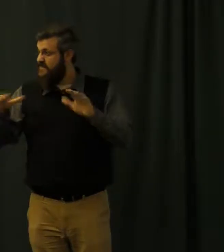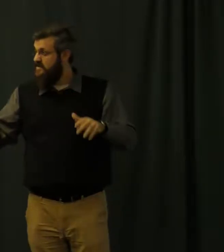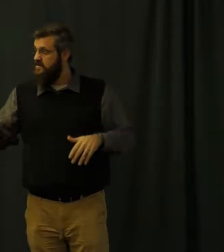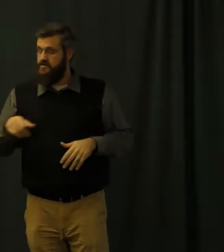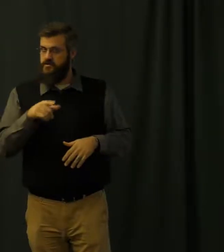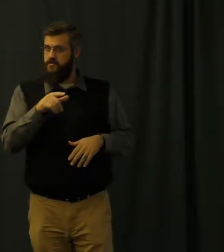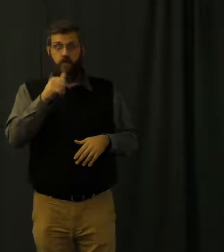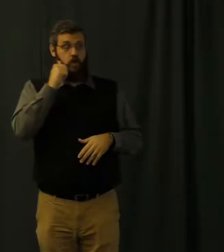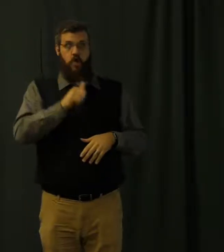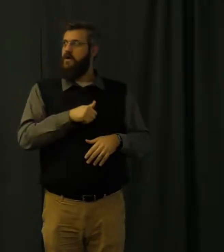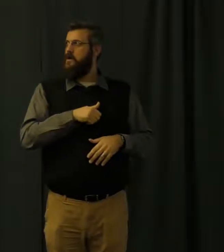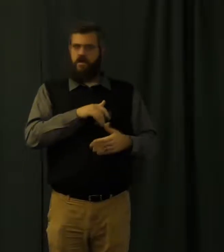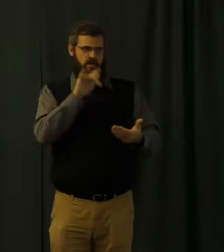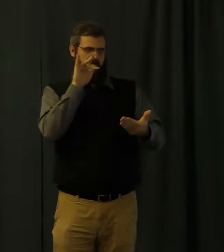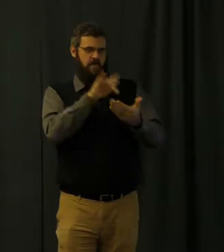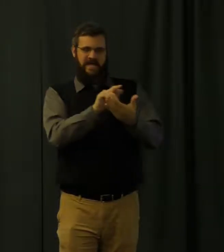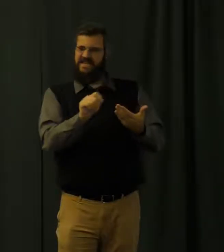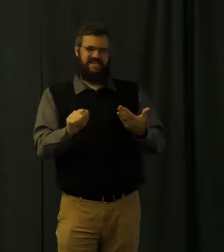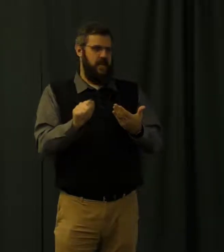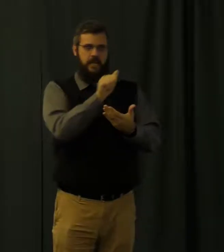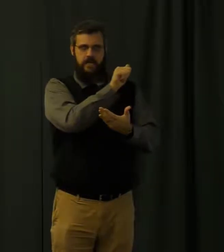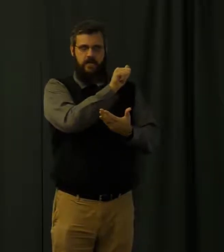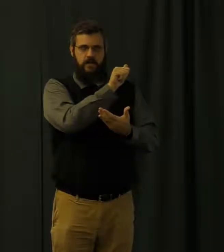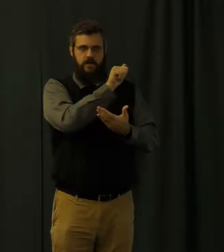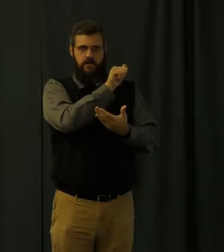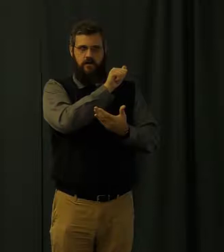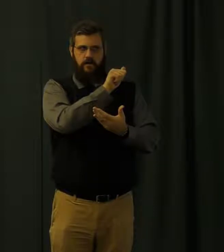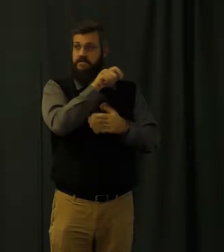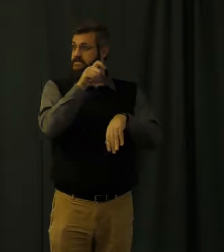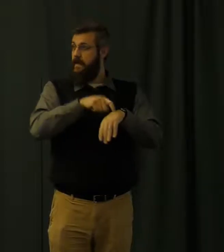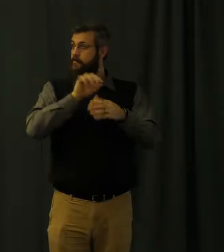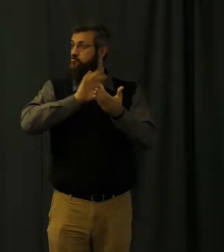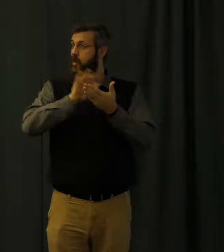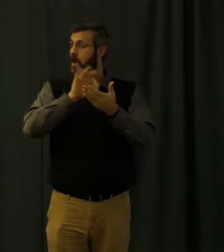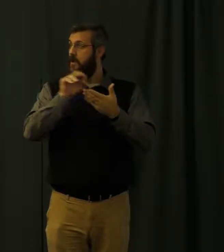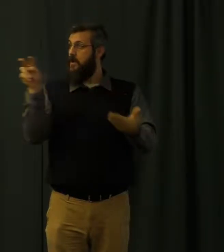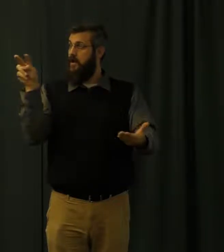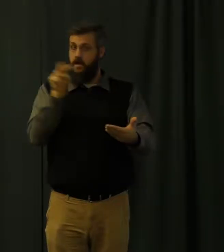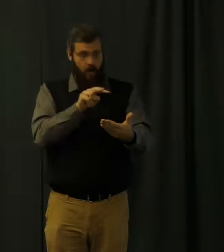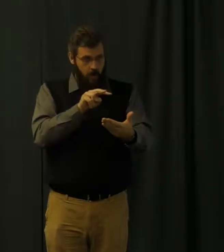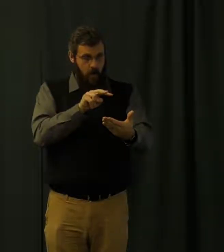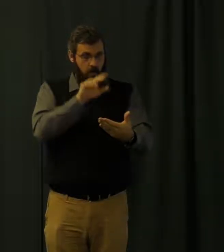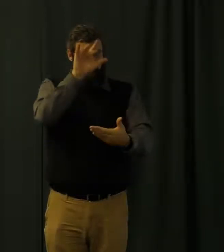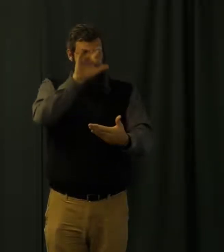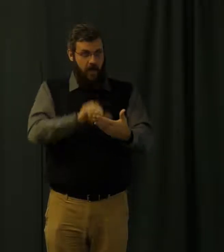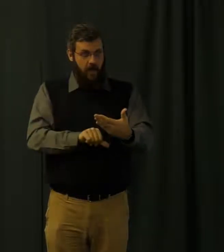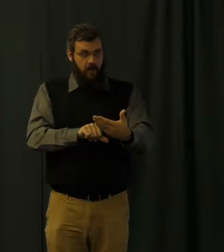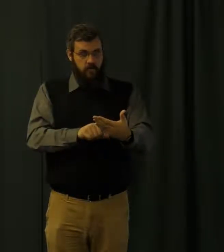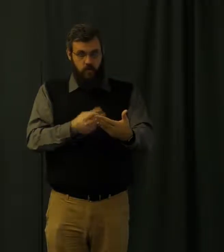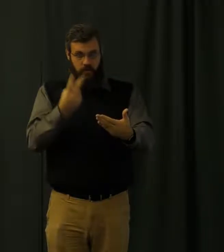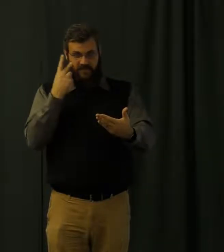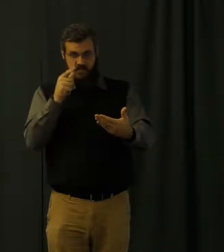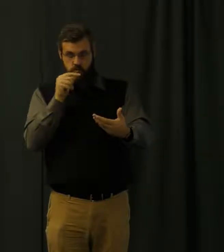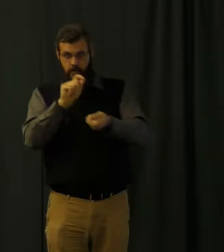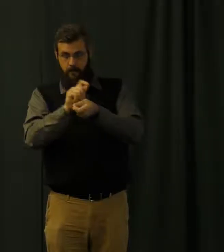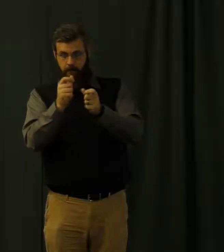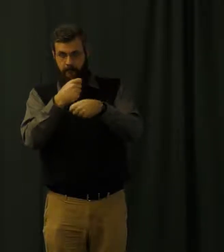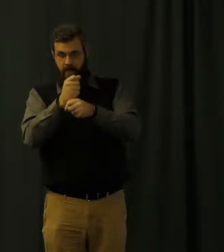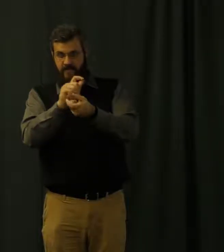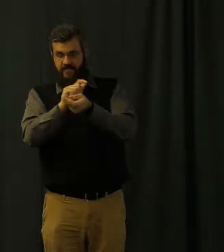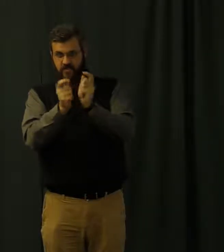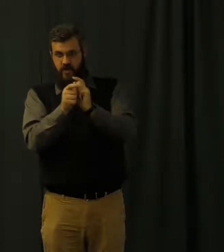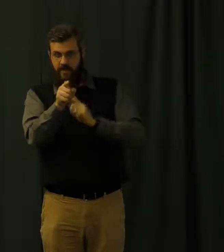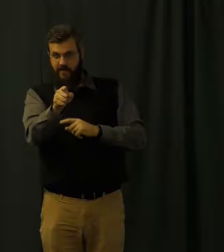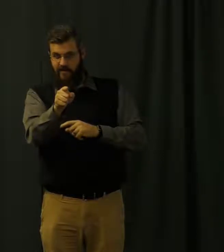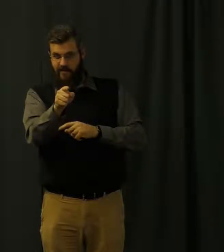all and hits delete. You go to grade it and it's blank, okay? Not only can you see who did it, you can actually pull it back